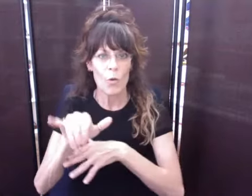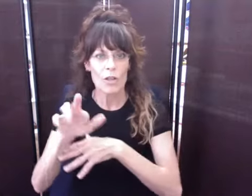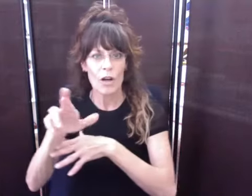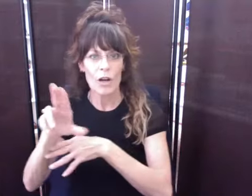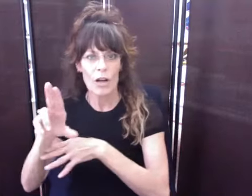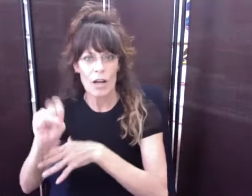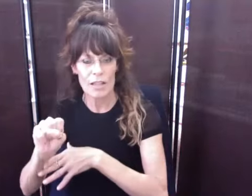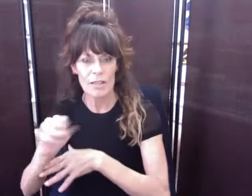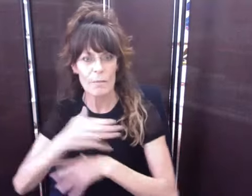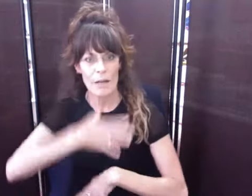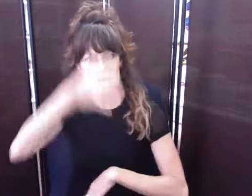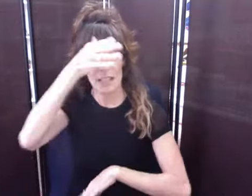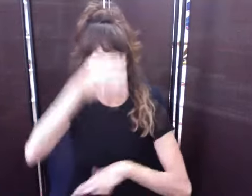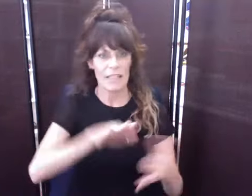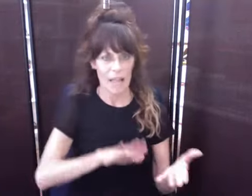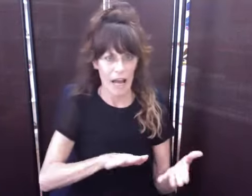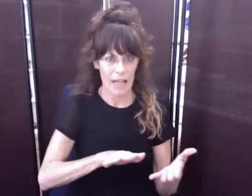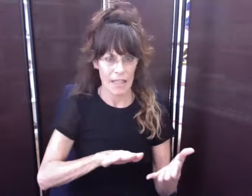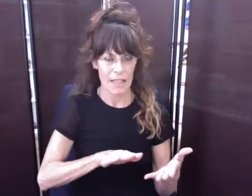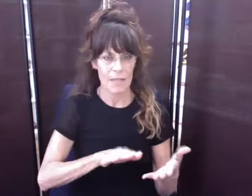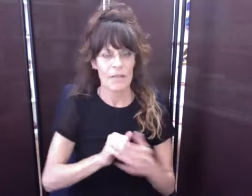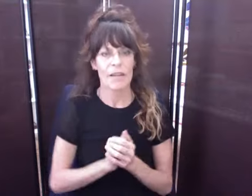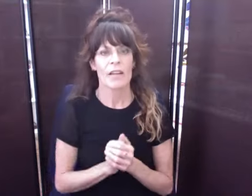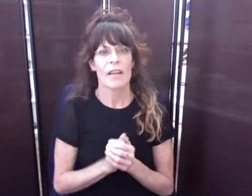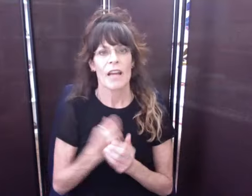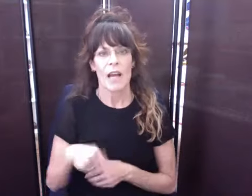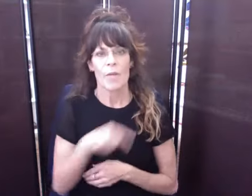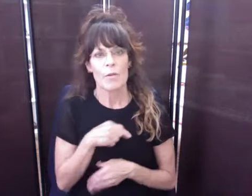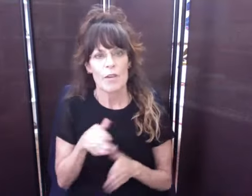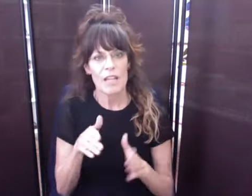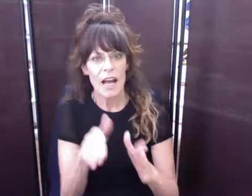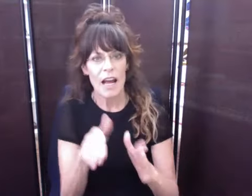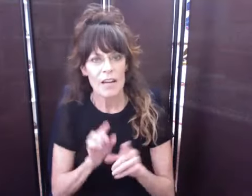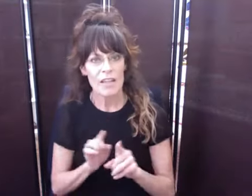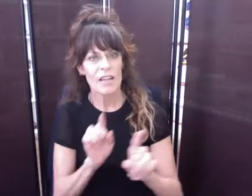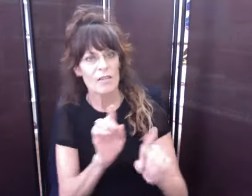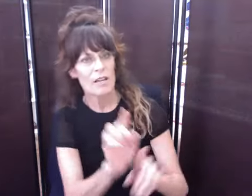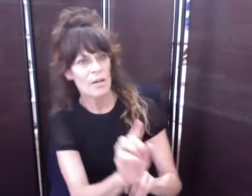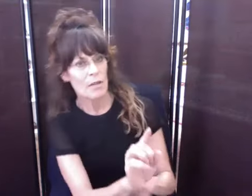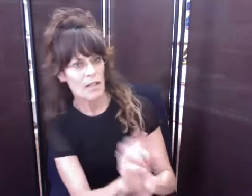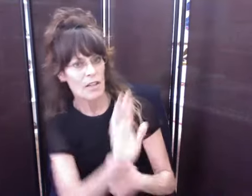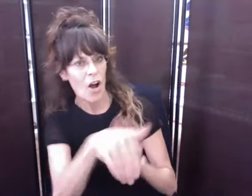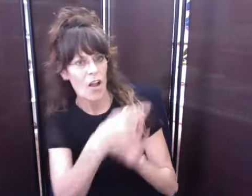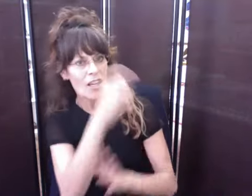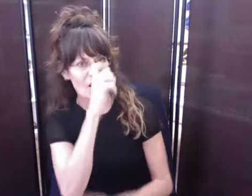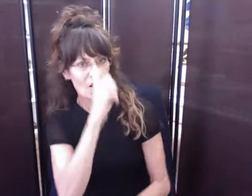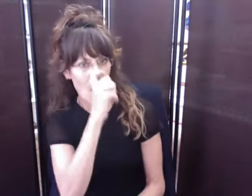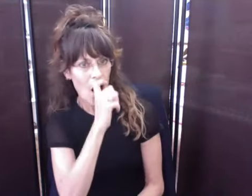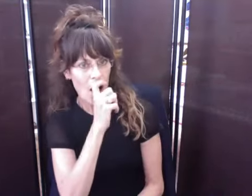had died. And we came around this corner, there was an end display cabinet, and it had all these dolls. And the doll was